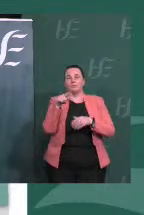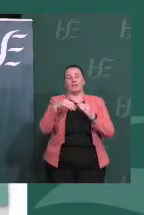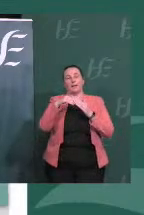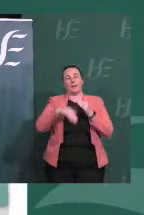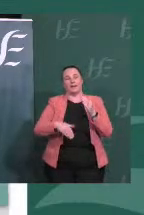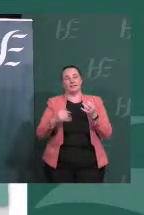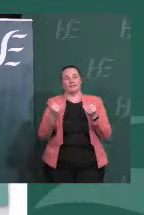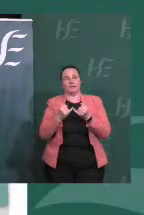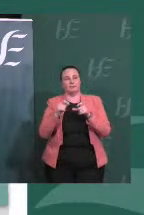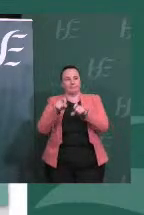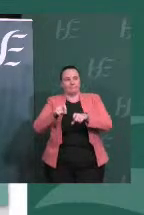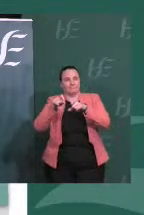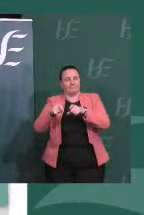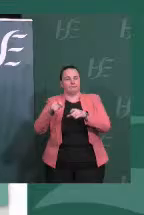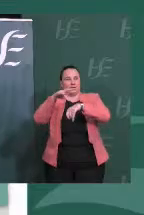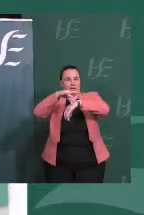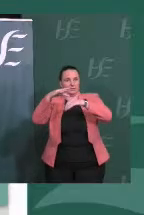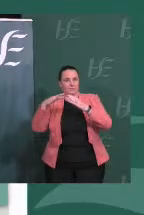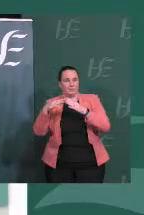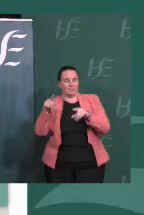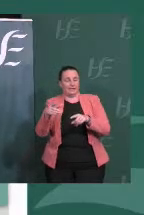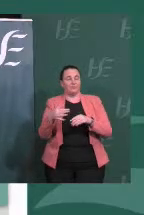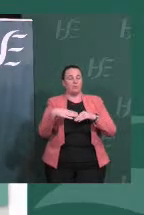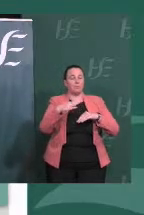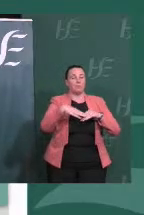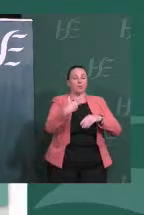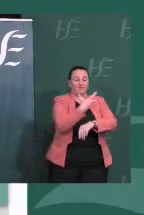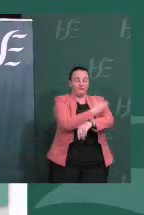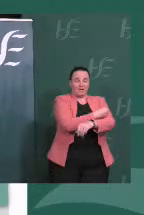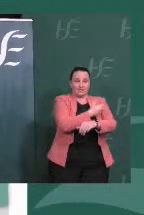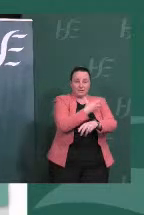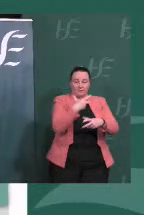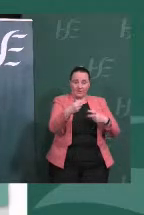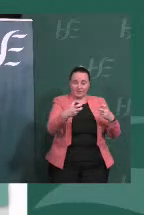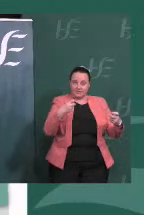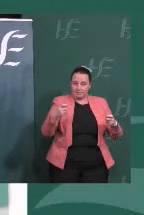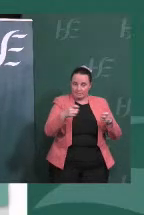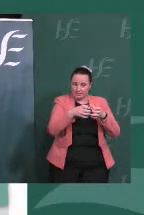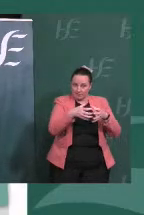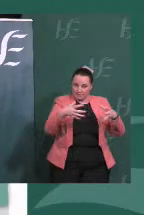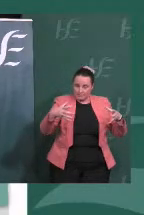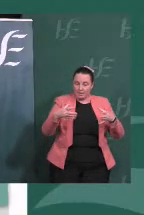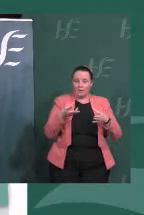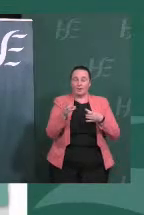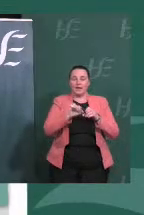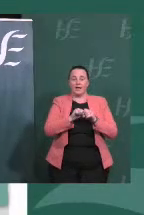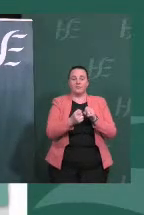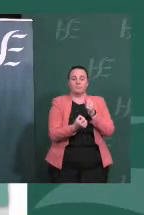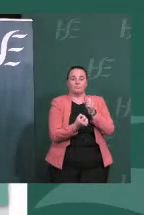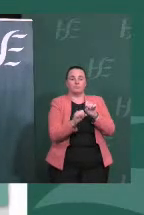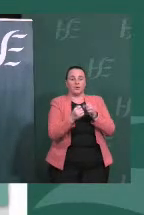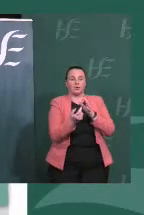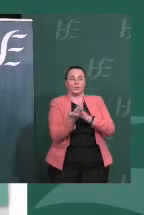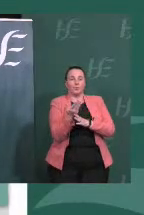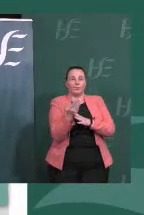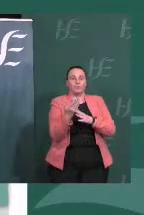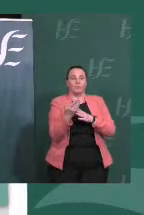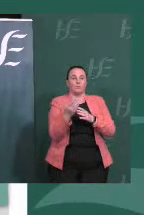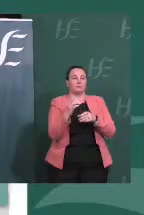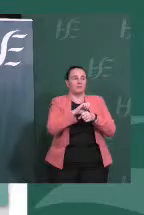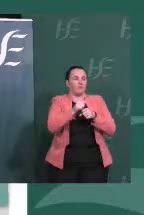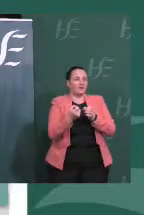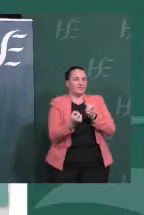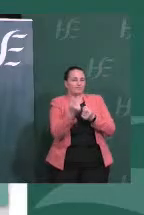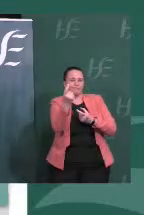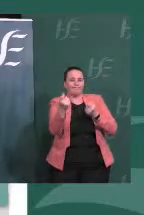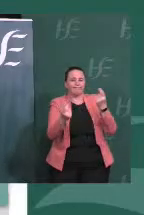quite a simple concept when you think about it, that as you vaccinate more and more people, and there are breakthrough infections, therefore you'll see more numbers